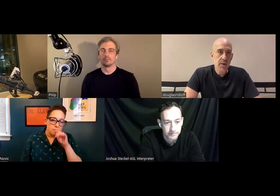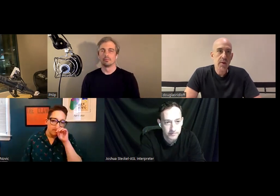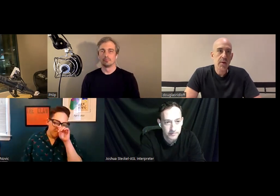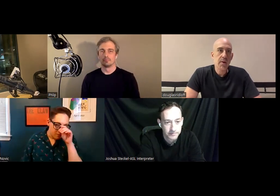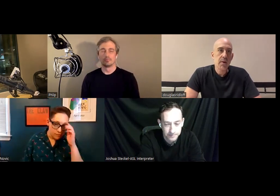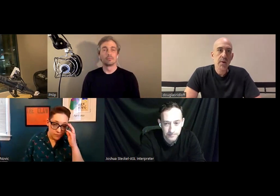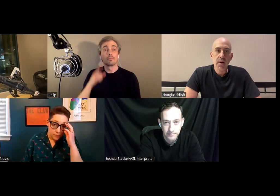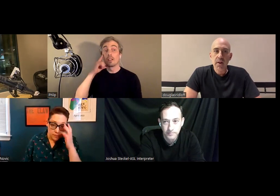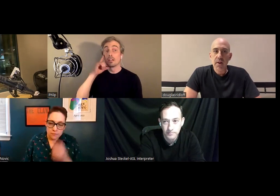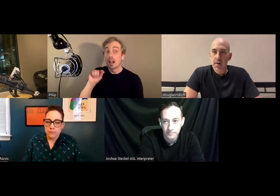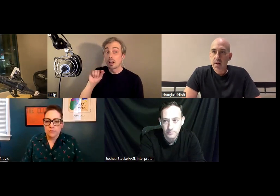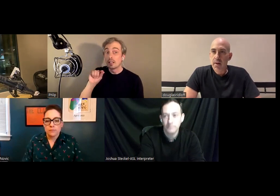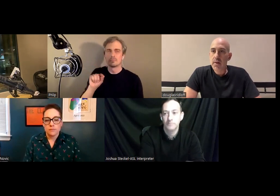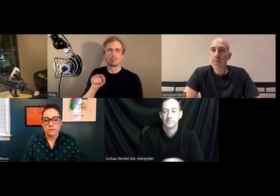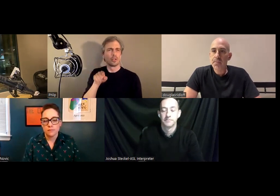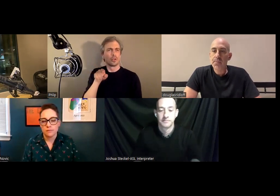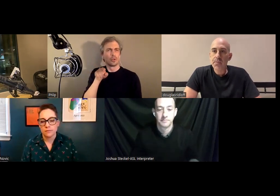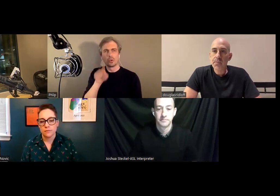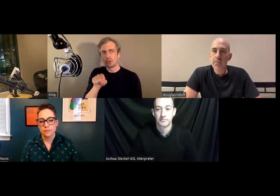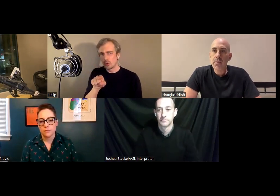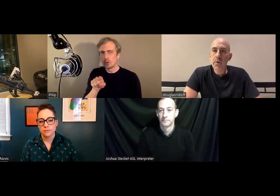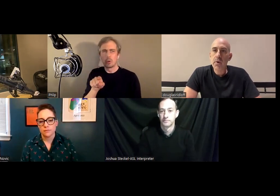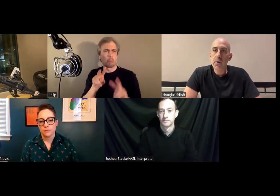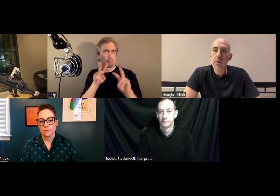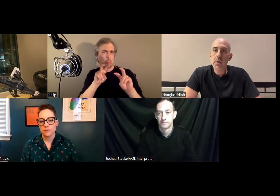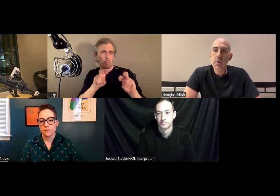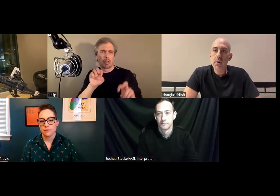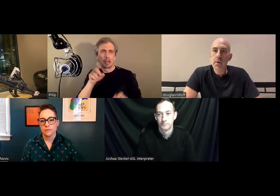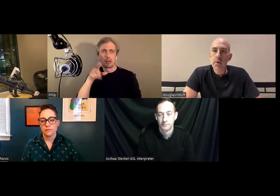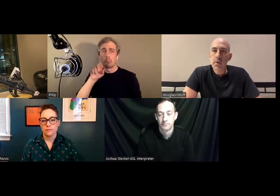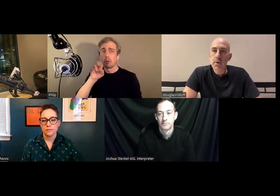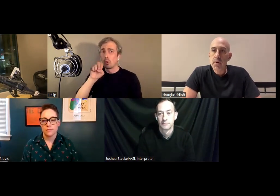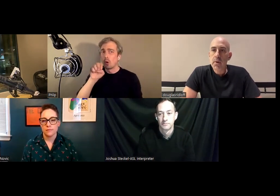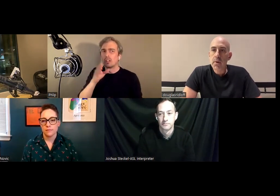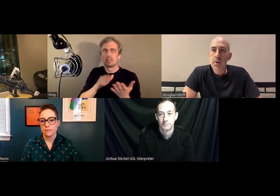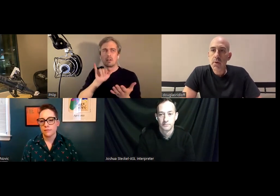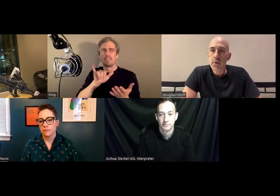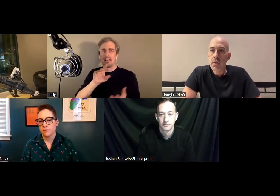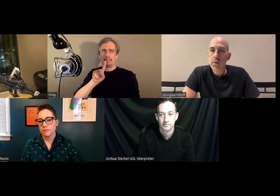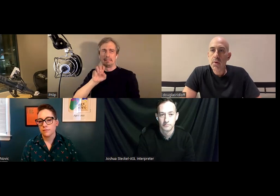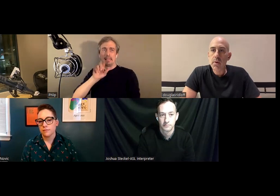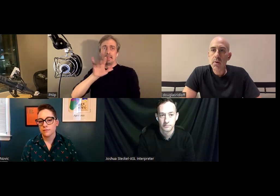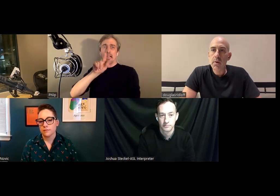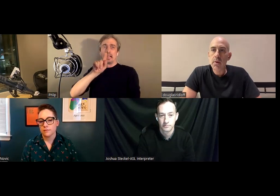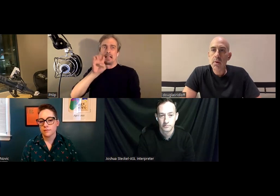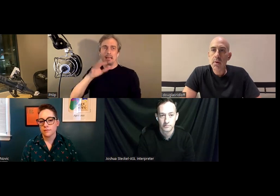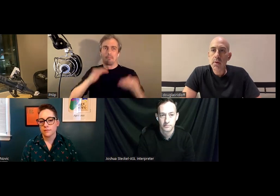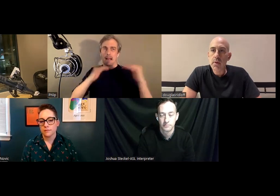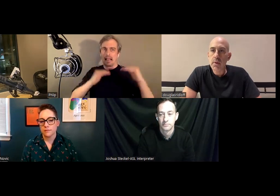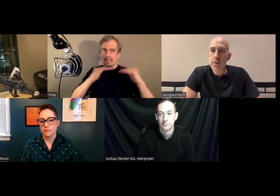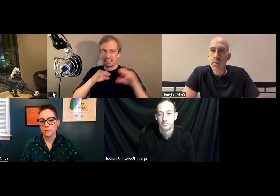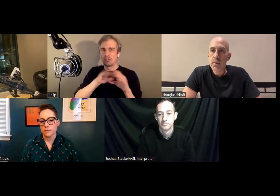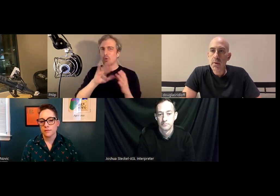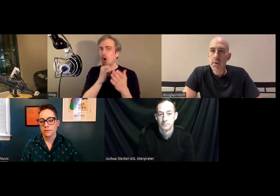Douglas, you explore some of this delicate balance in your art. You have a poem called Symbiosis. It's about